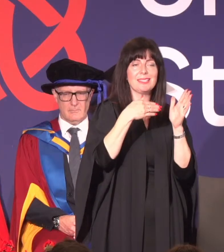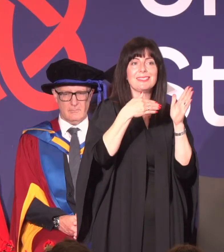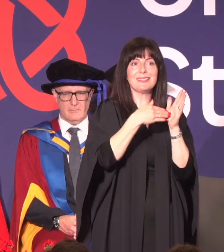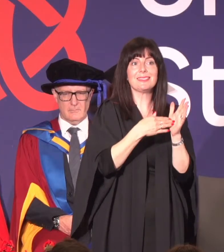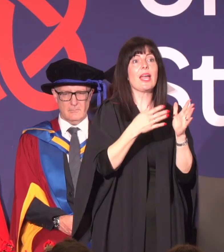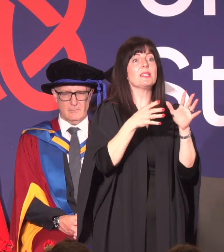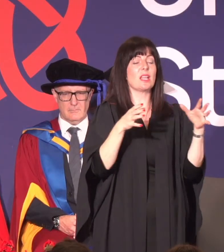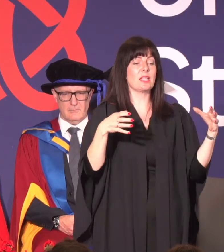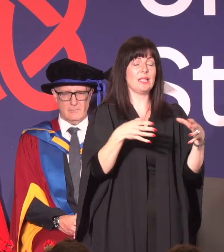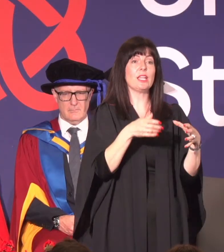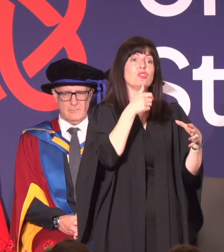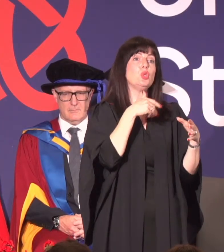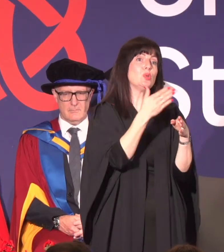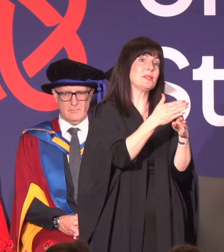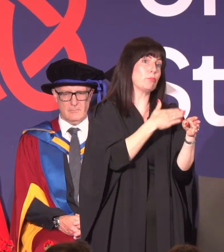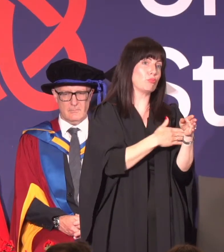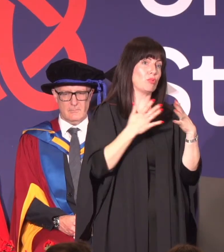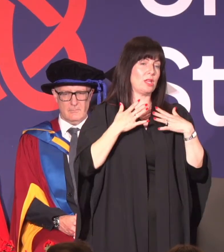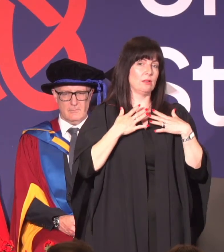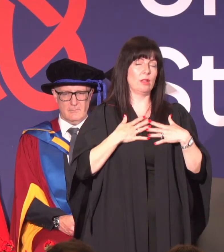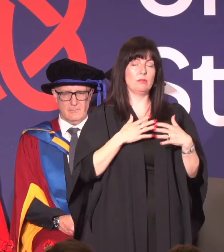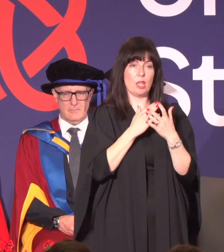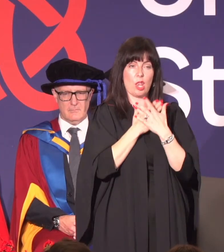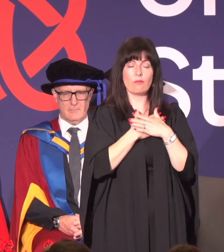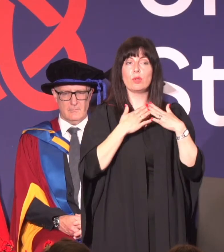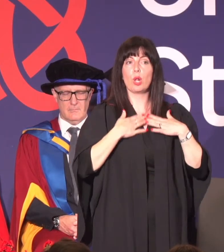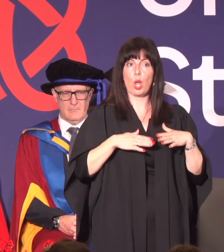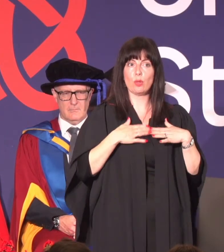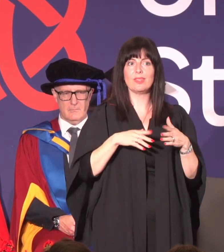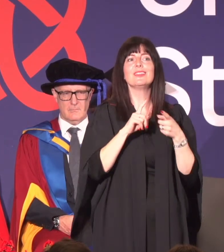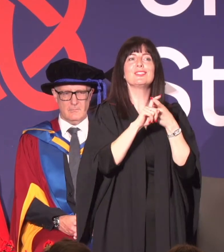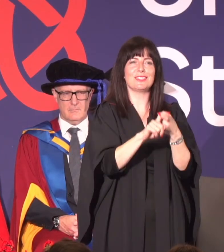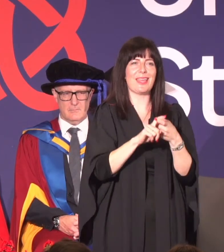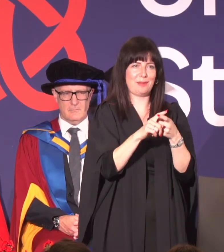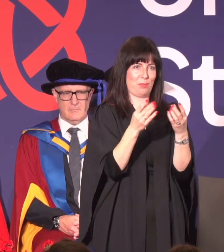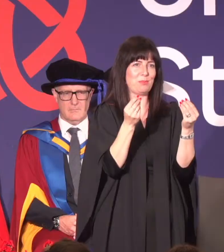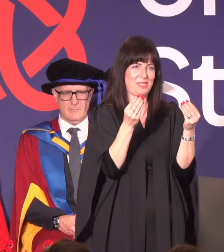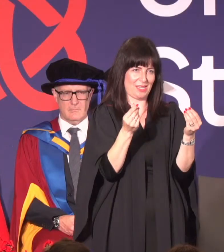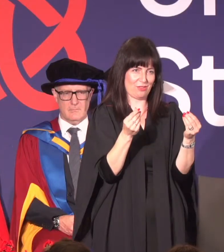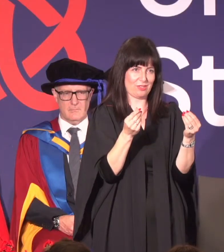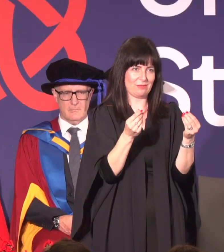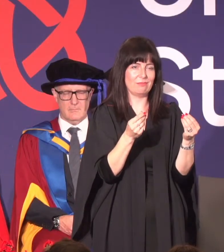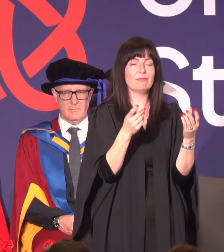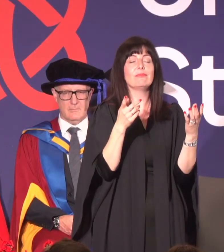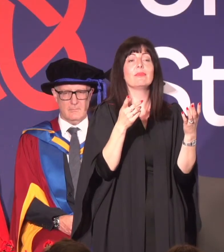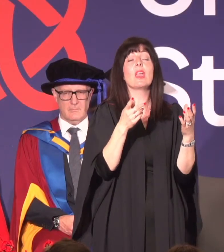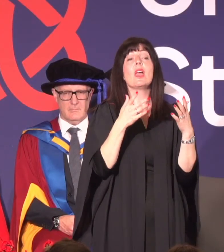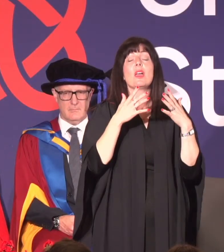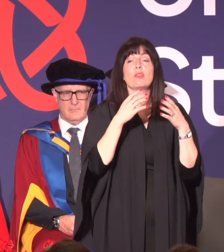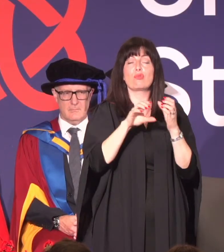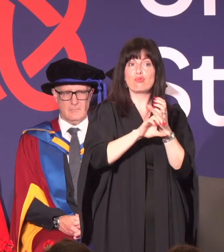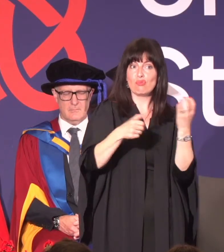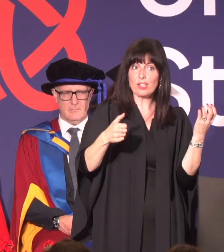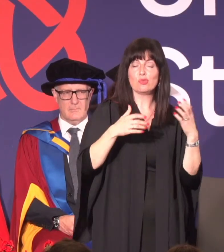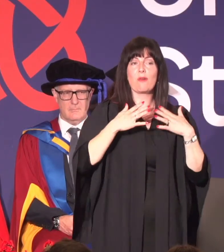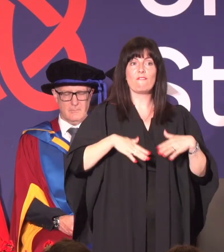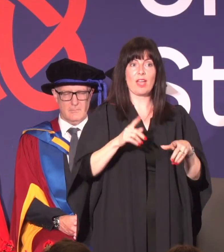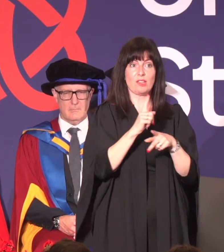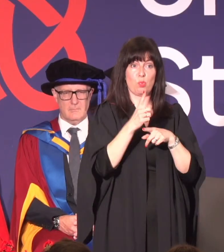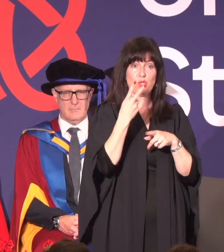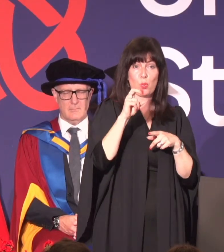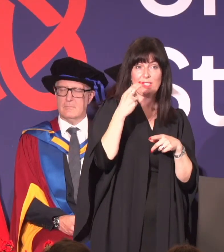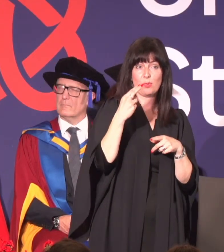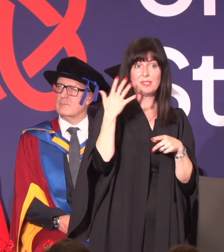using pre-loved clothing and sustainable materials. They also made their mark at Graduate Fashion Week 2025,